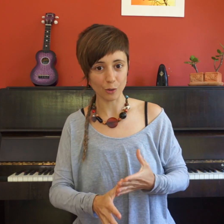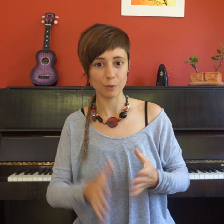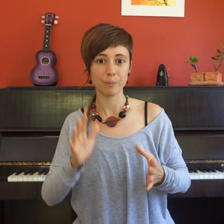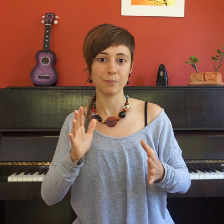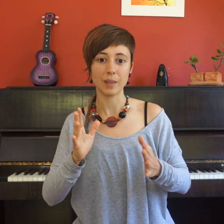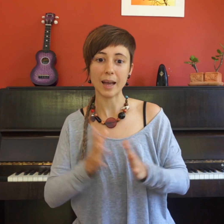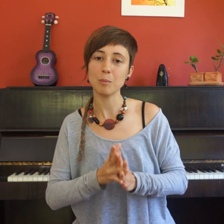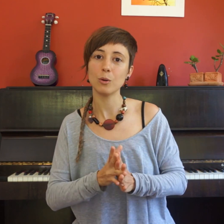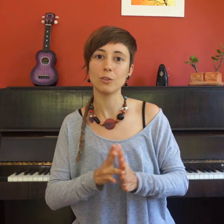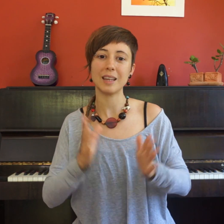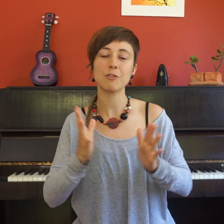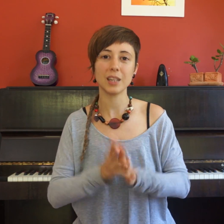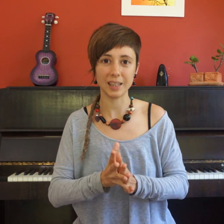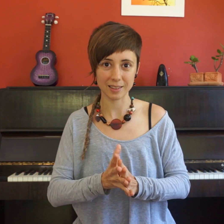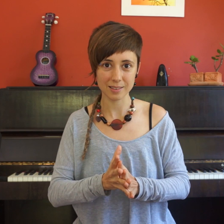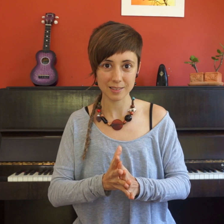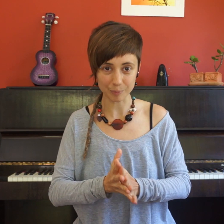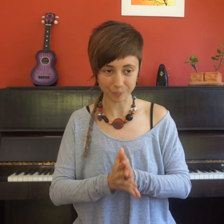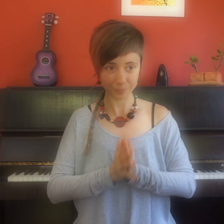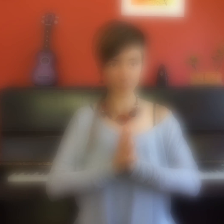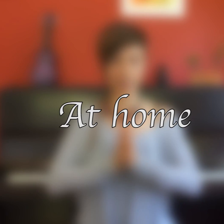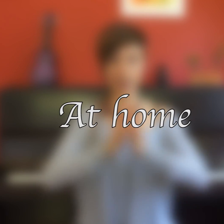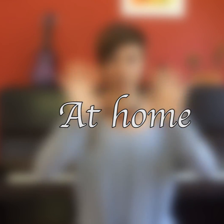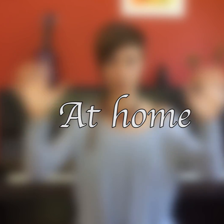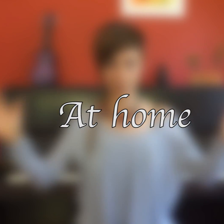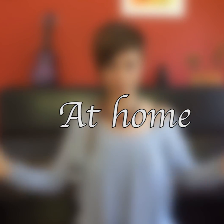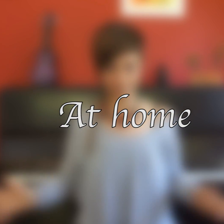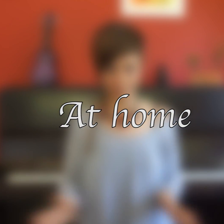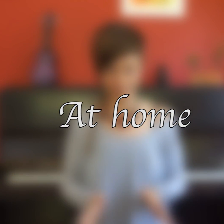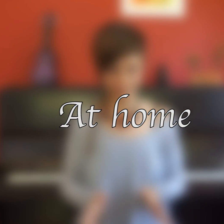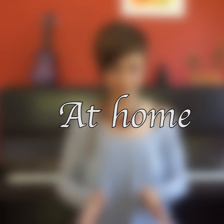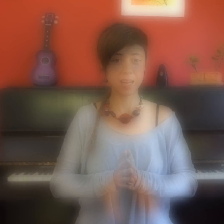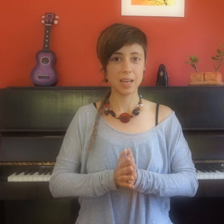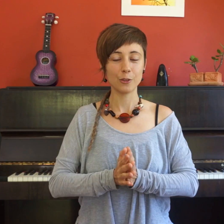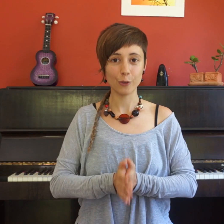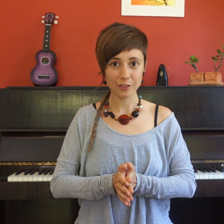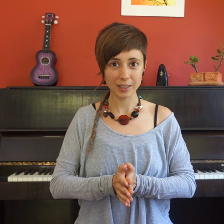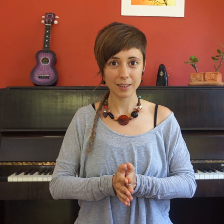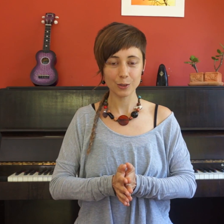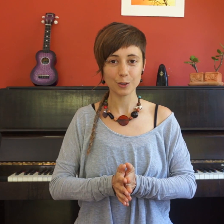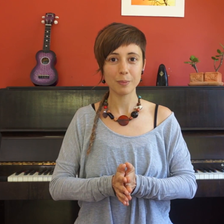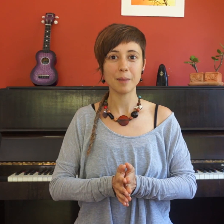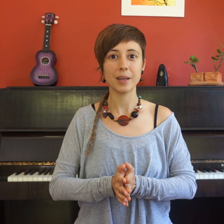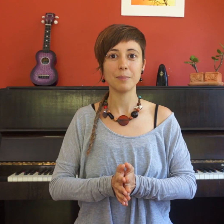outdoor, animals, and feelings. At home. The first time I taught my